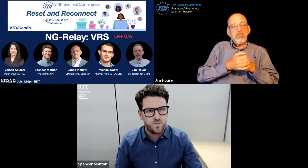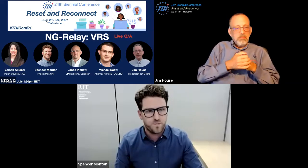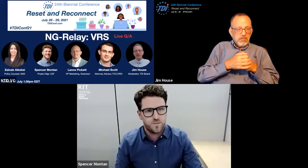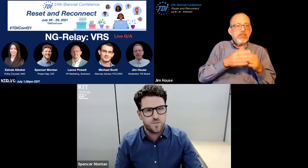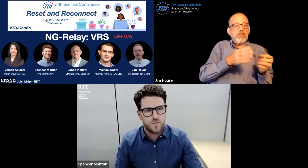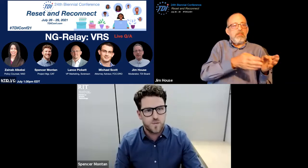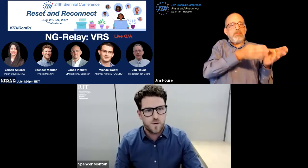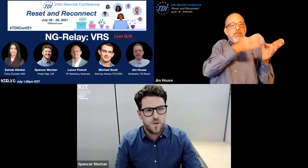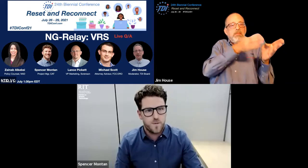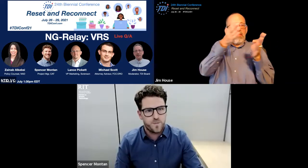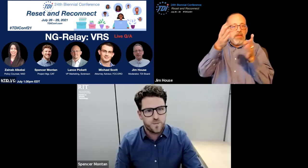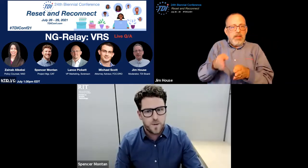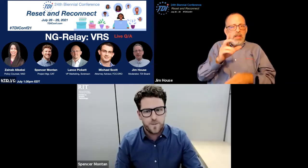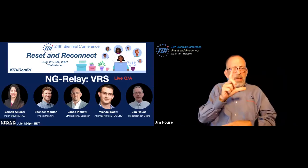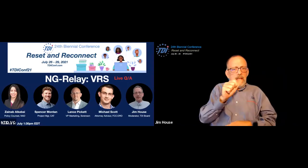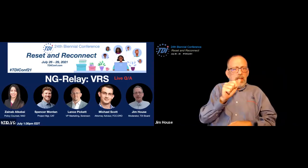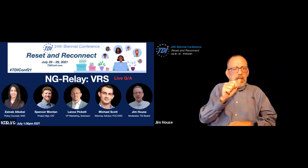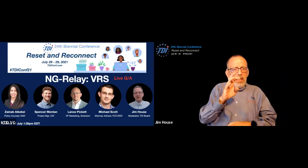This is Jim. Interesting.